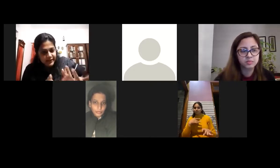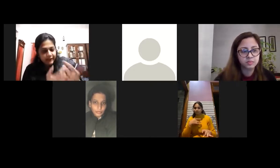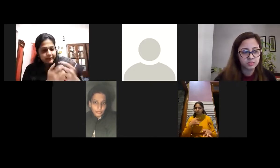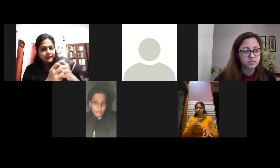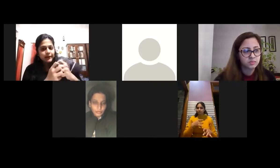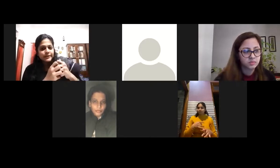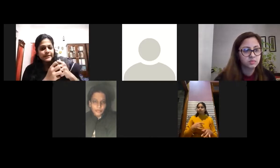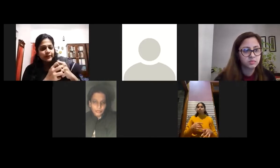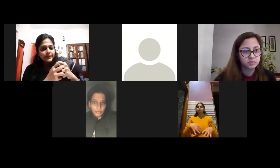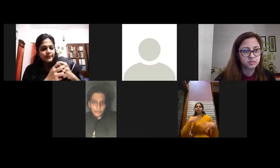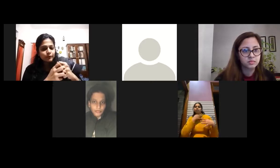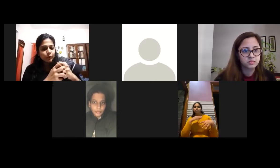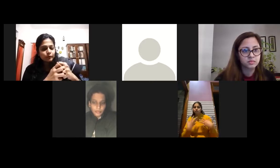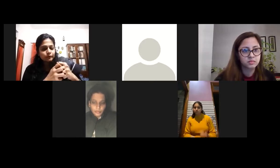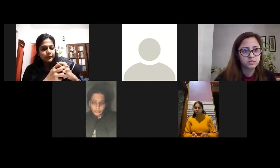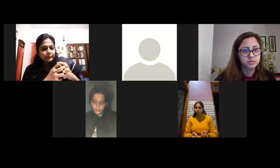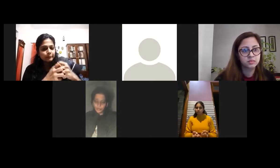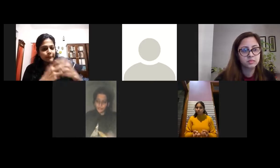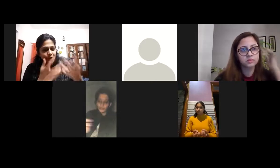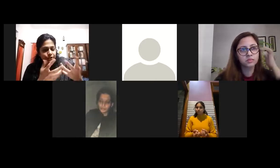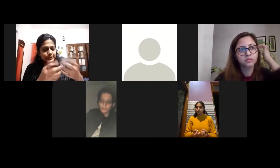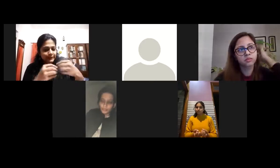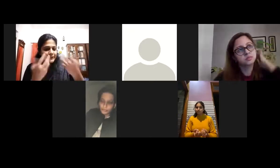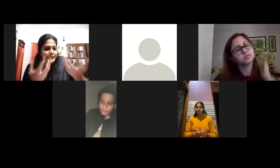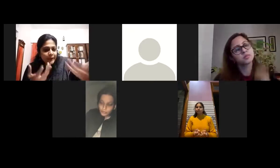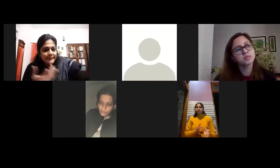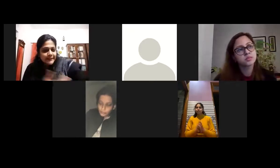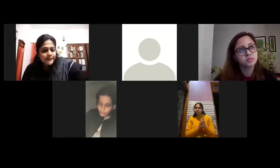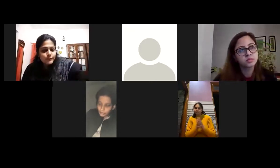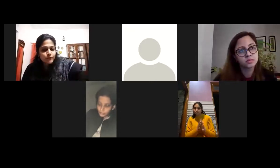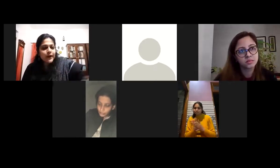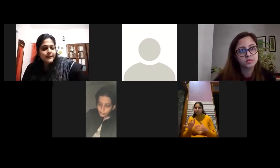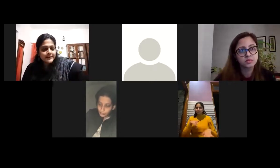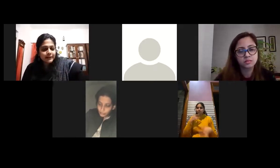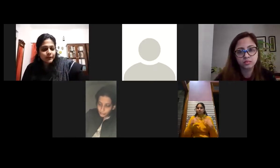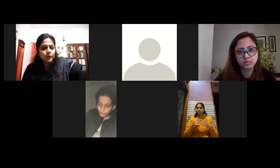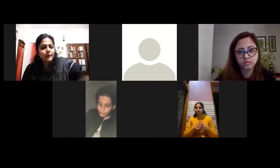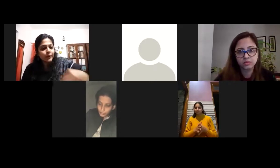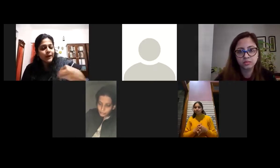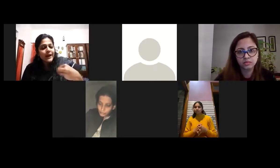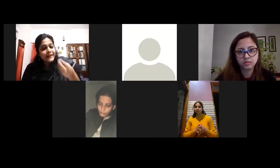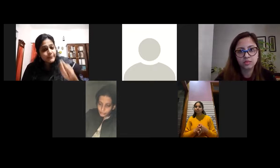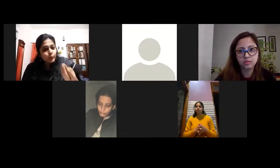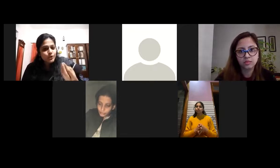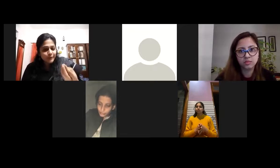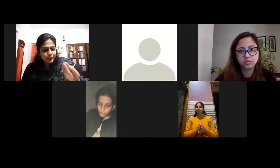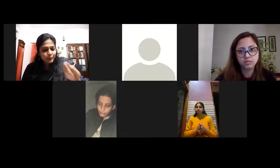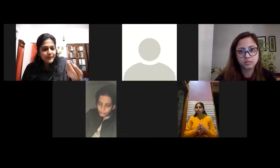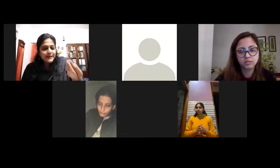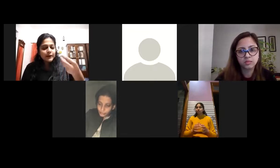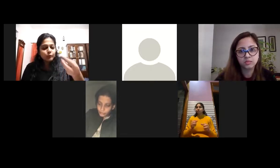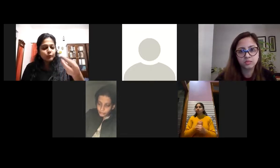of desire, how it is invocative of passion, the very sense in which fire is talking about explosion.